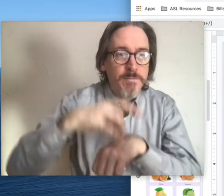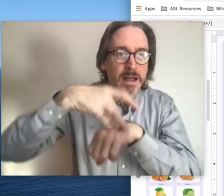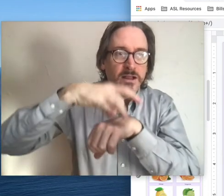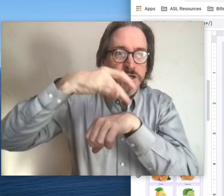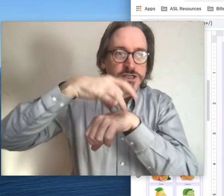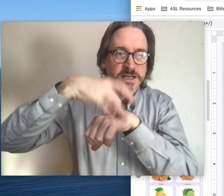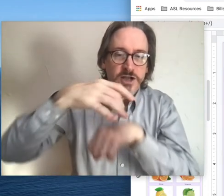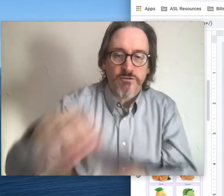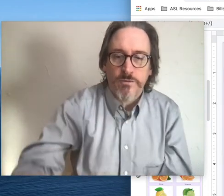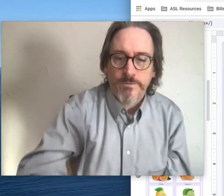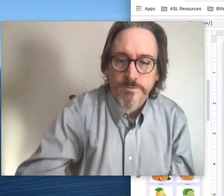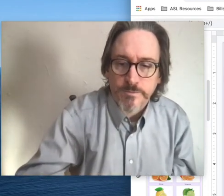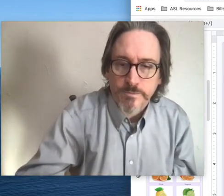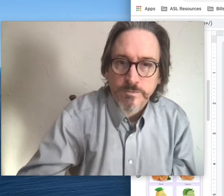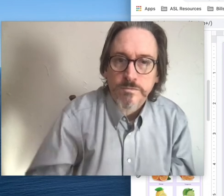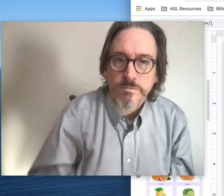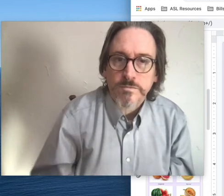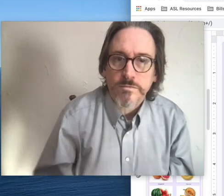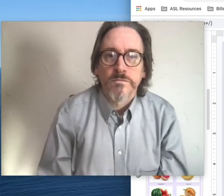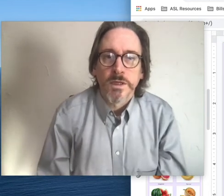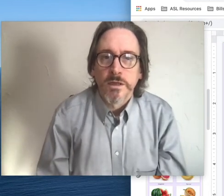And then melon just in general.